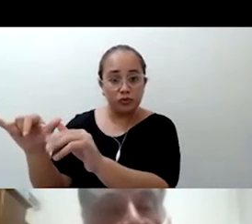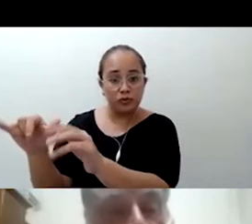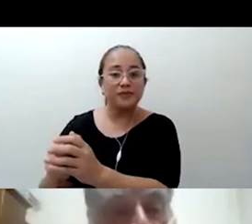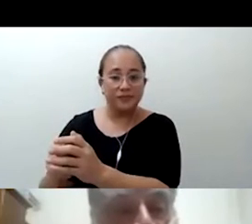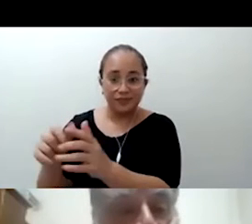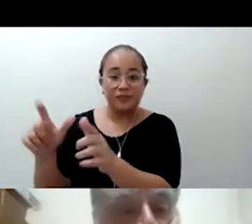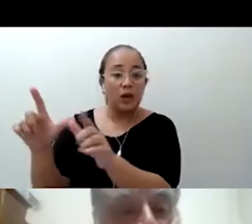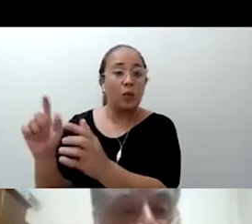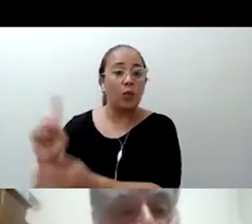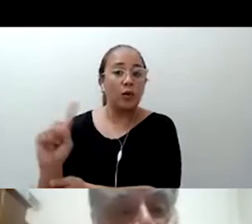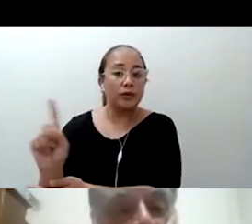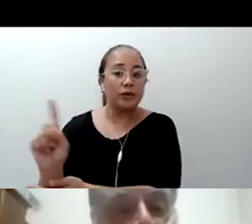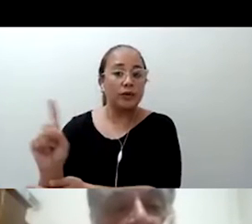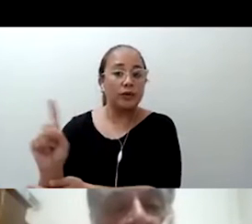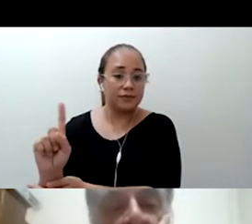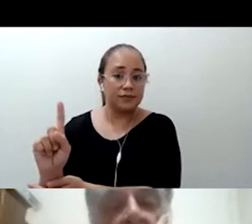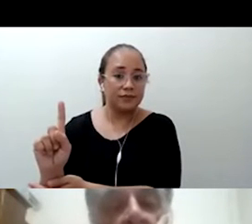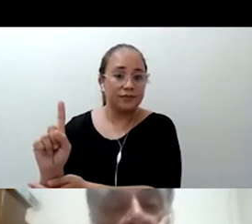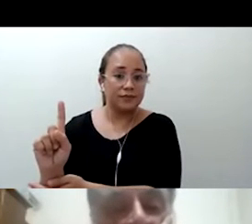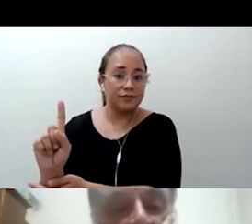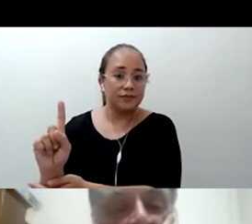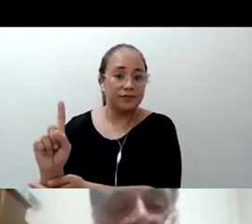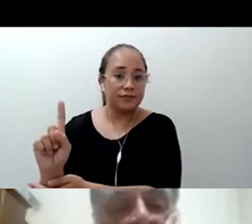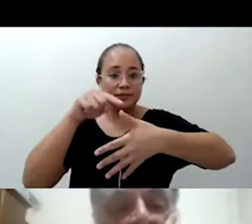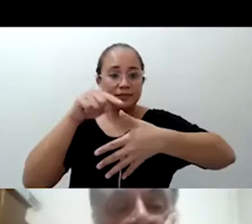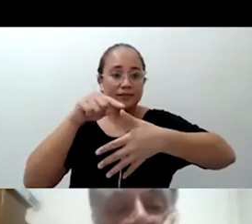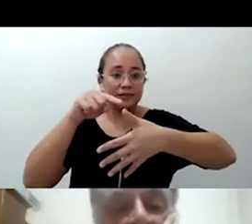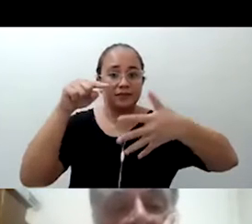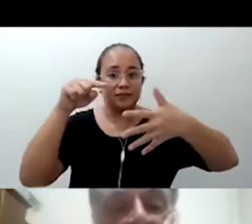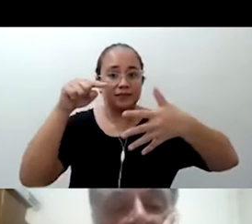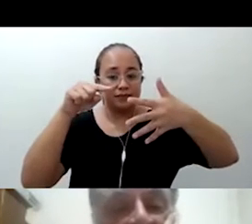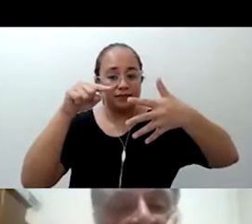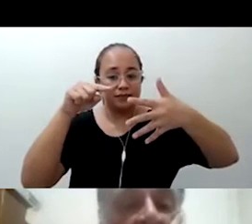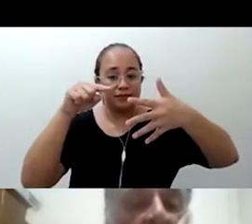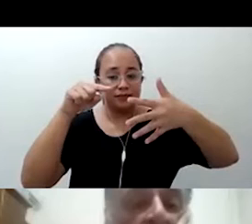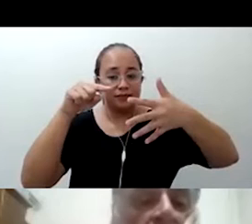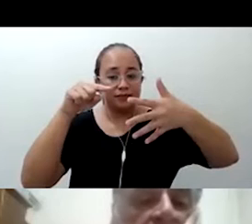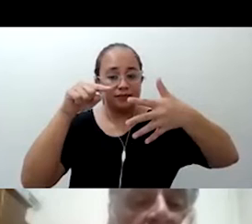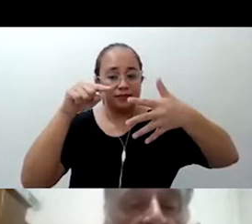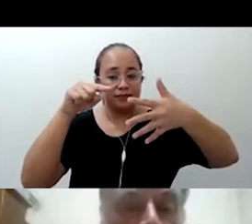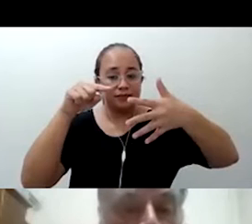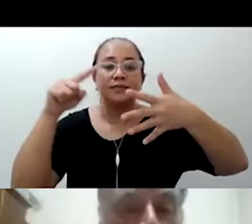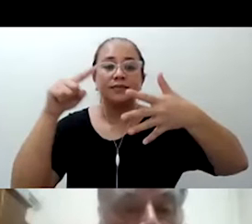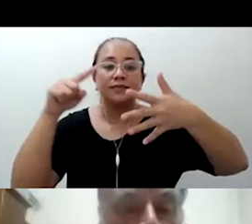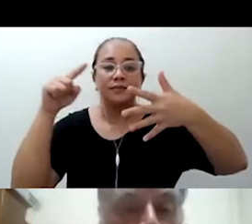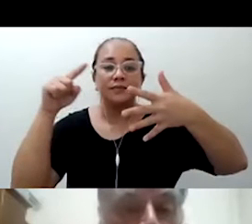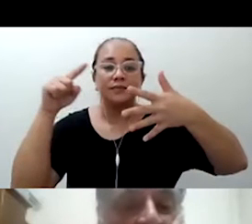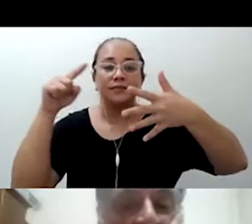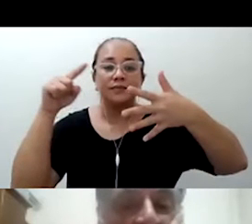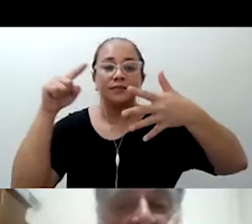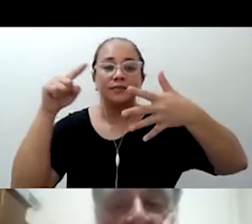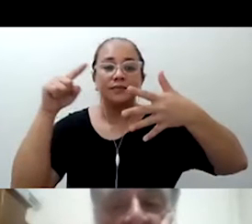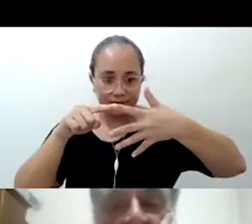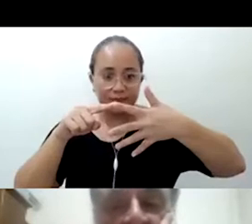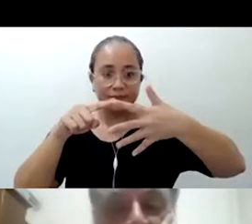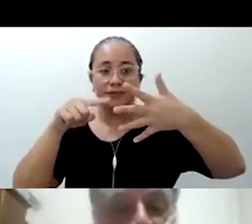alphabetize is A, location, B, finger orientation of the non-dominant